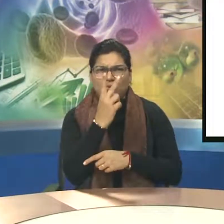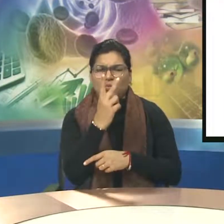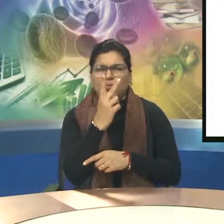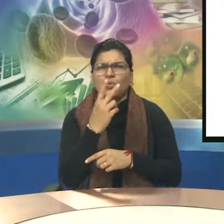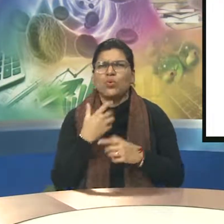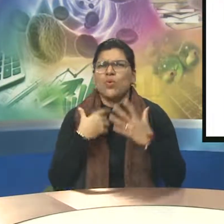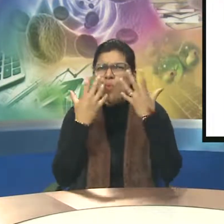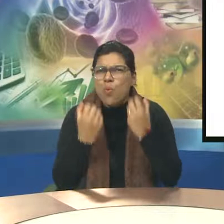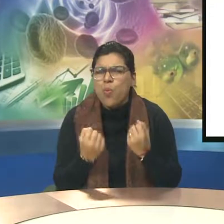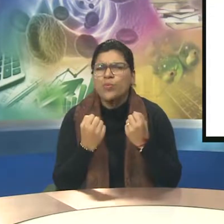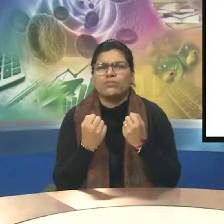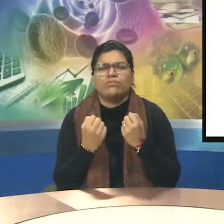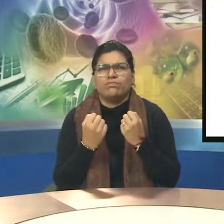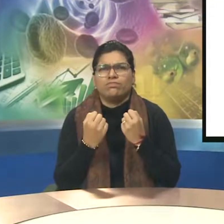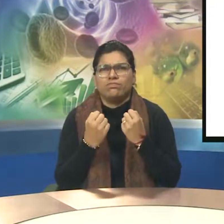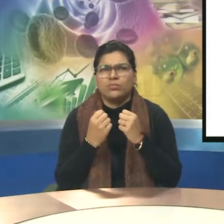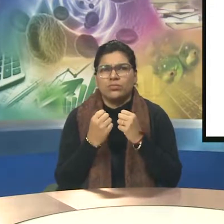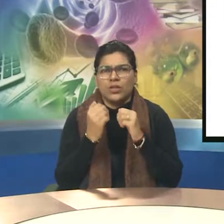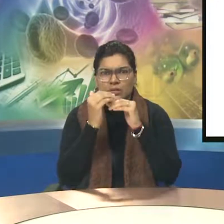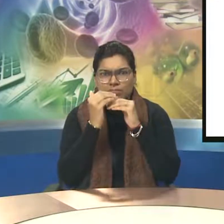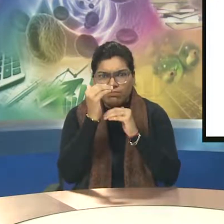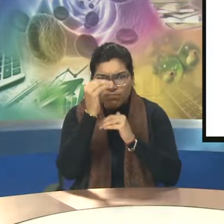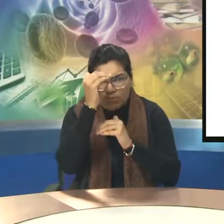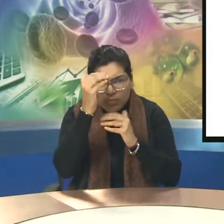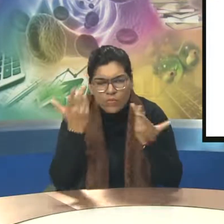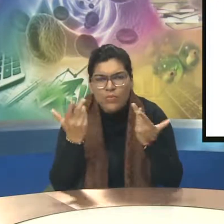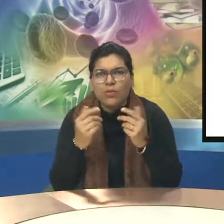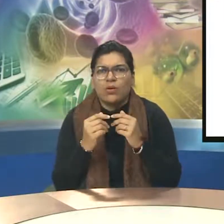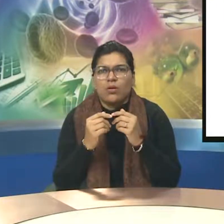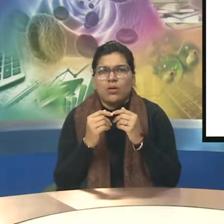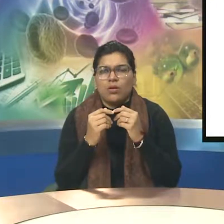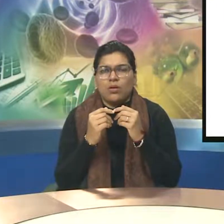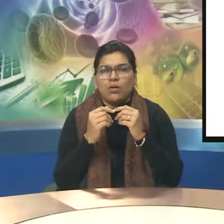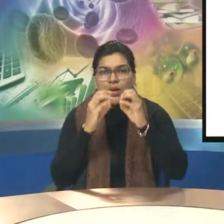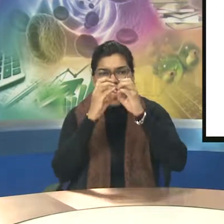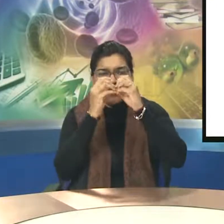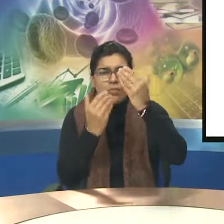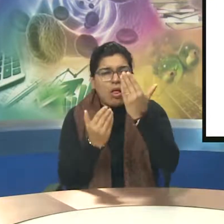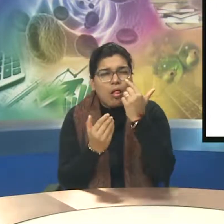Change character and paragraph format.